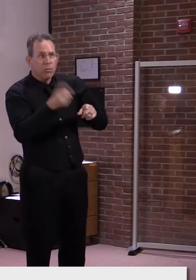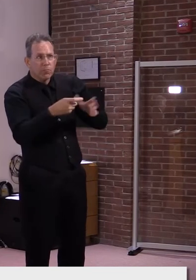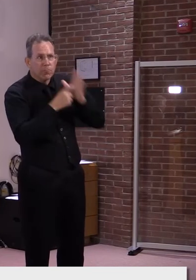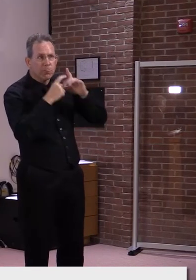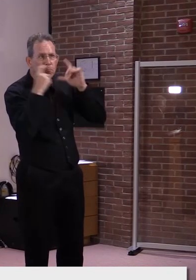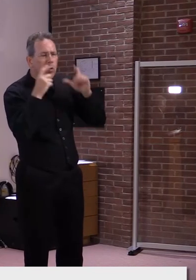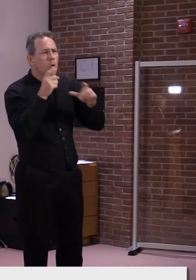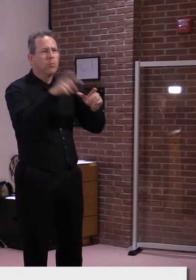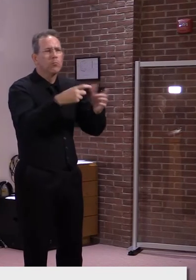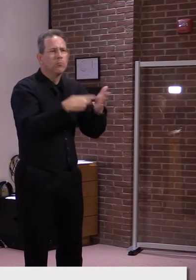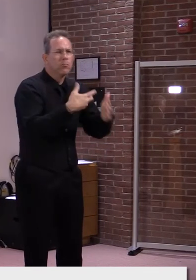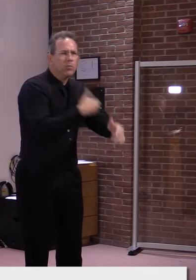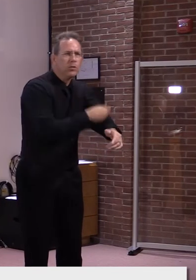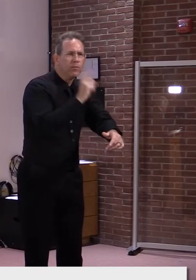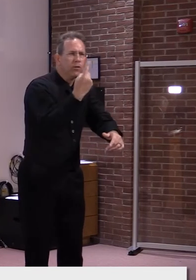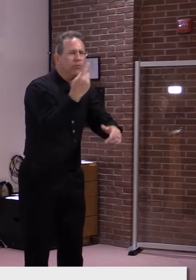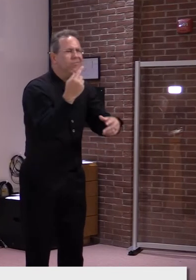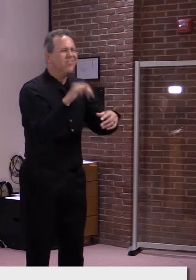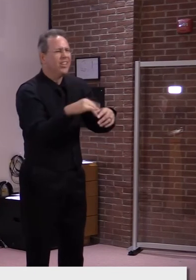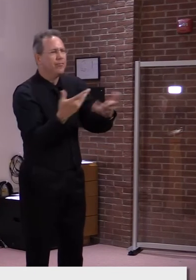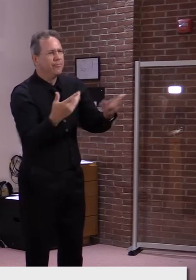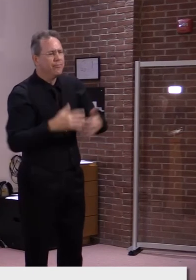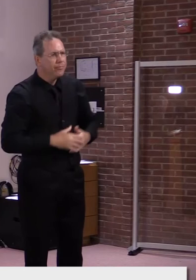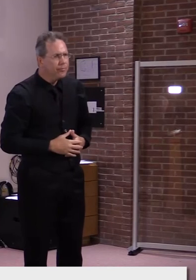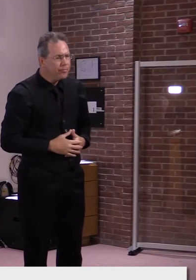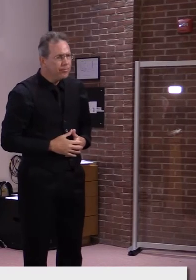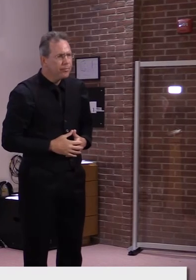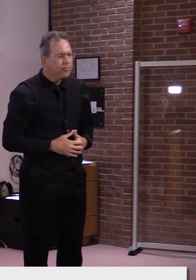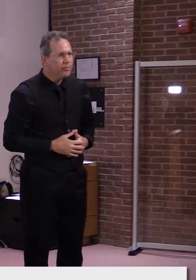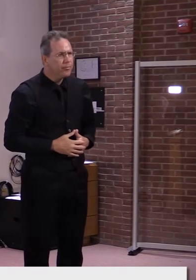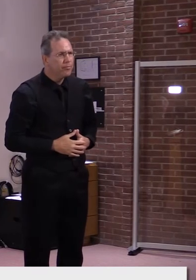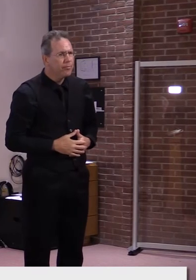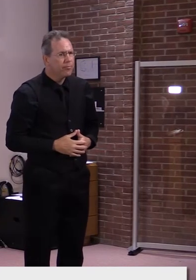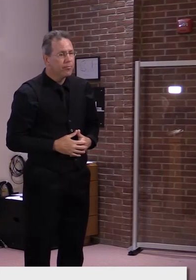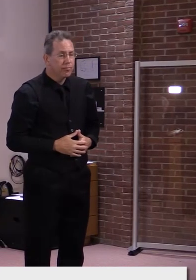requirements they're going to have for their customers.